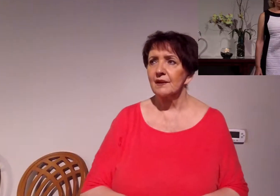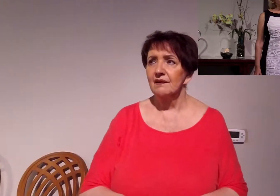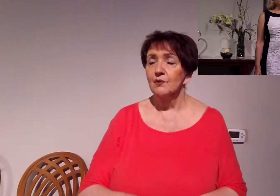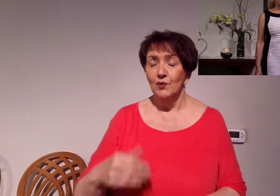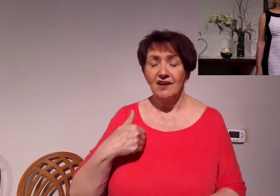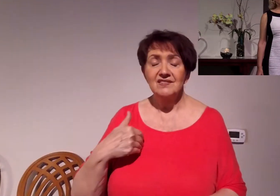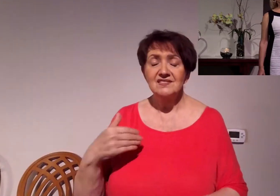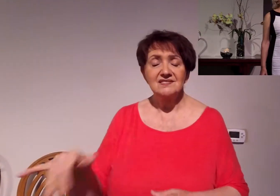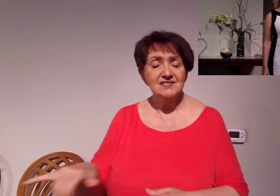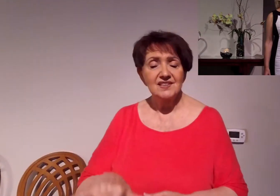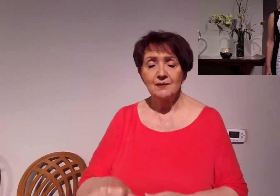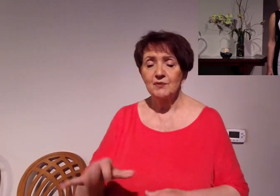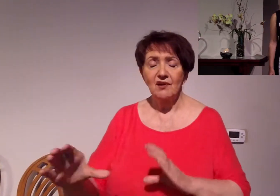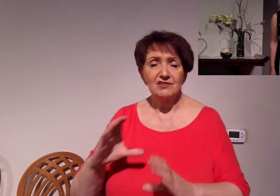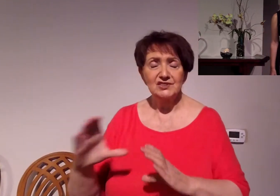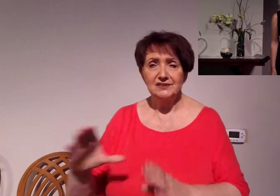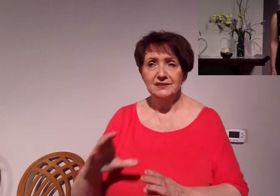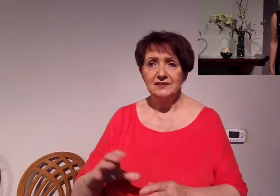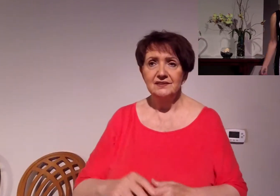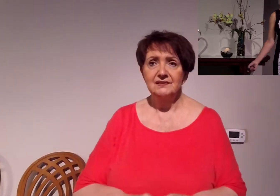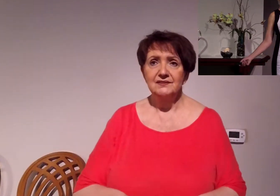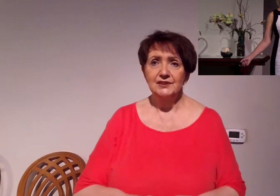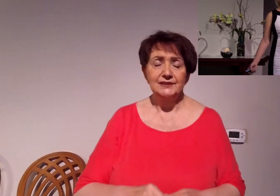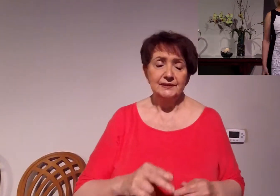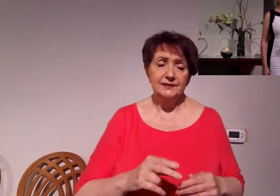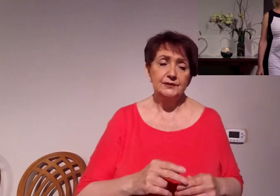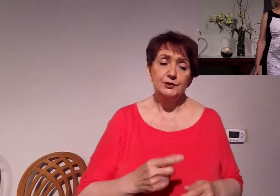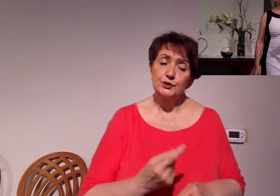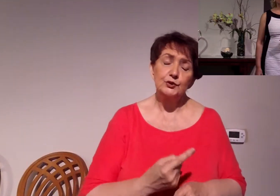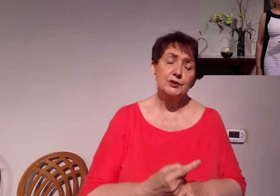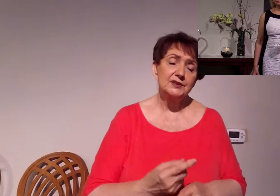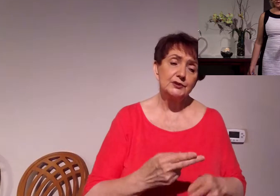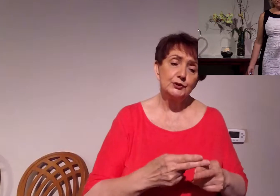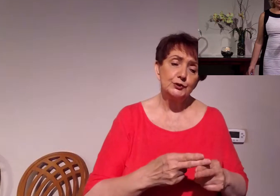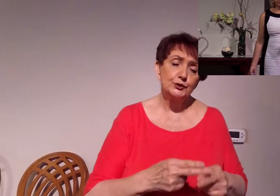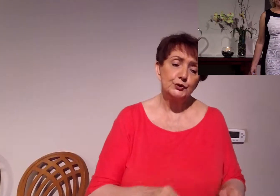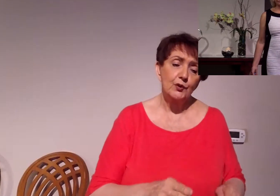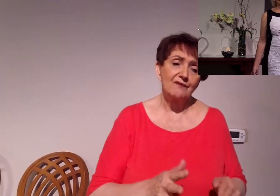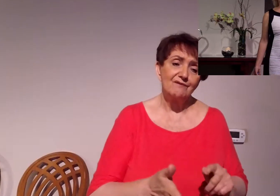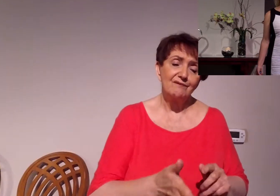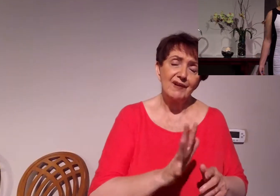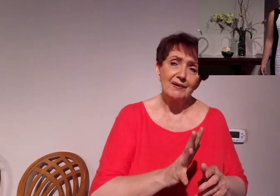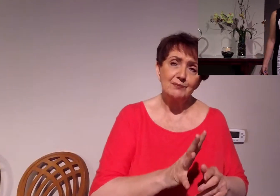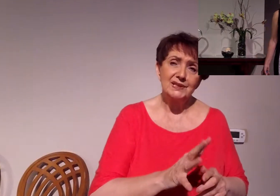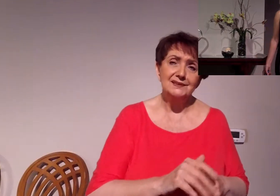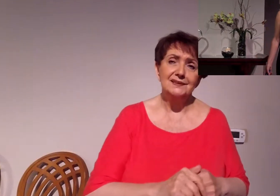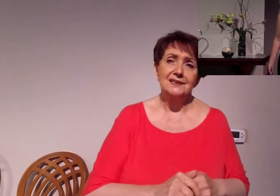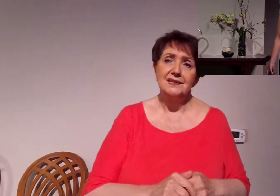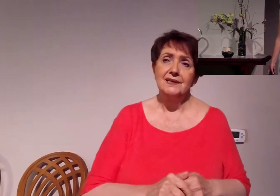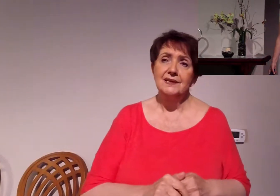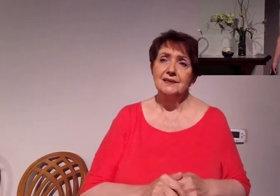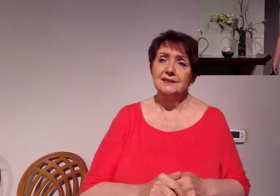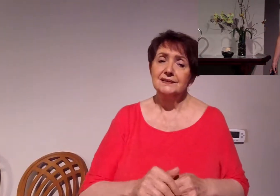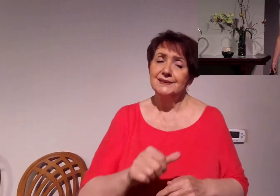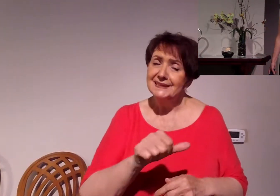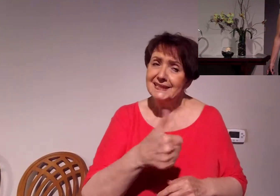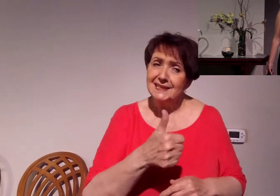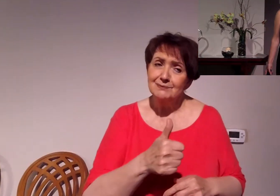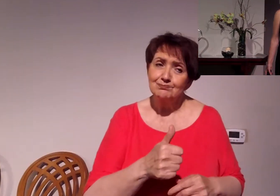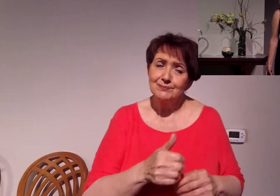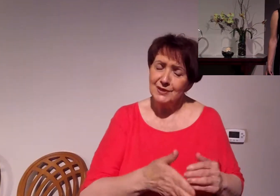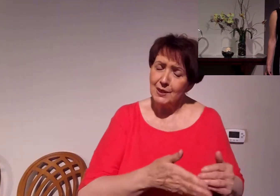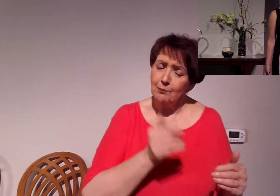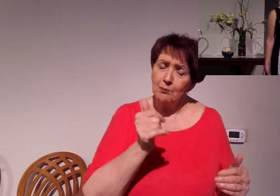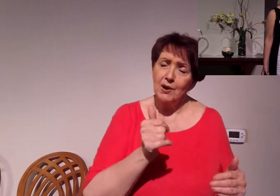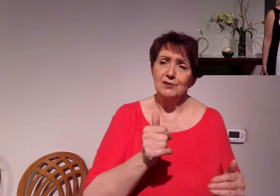the conversation doesn't go very far. It doesn't go more than 5 minutes, 10 minutes max, before